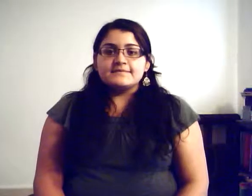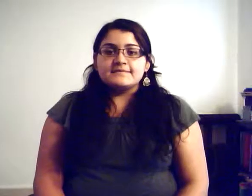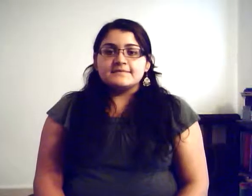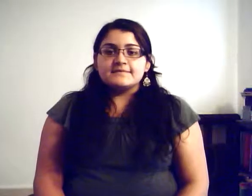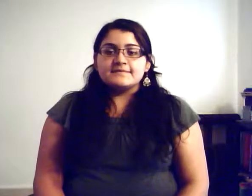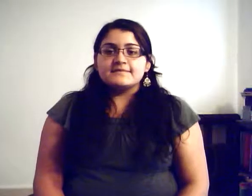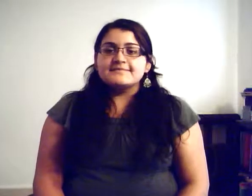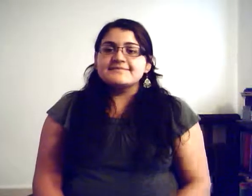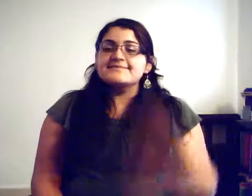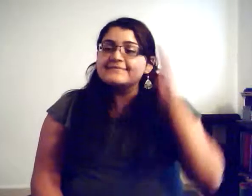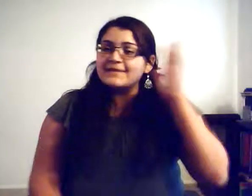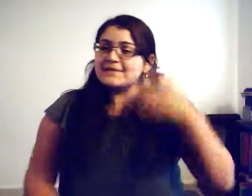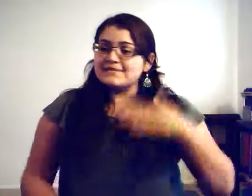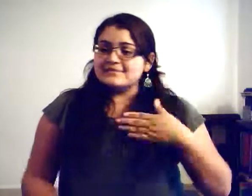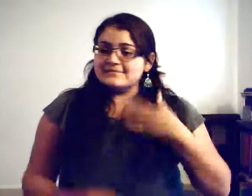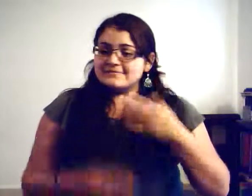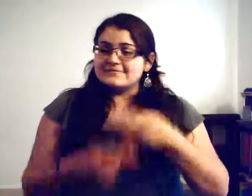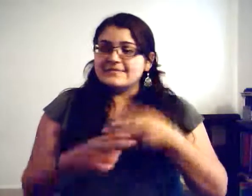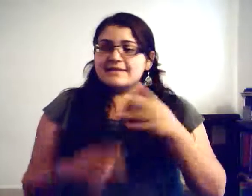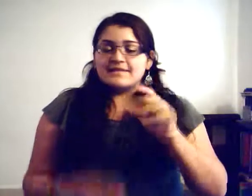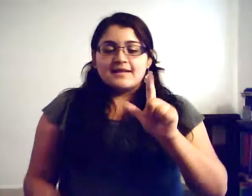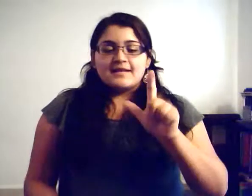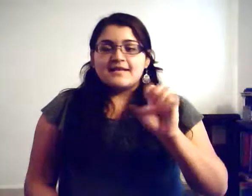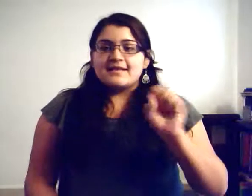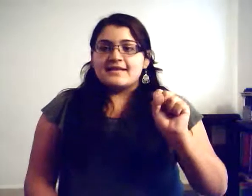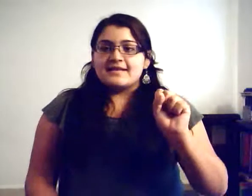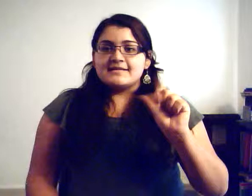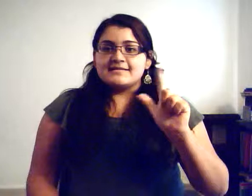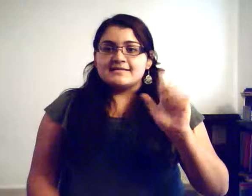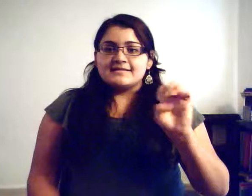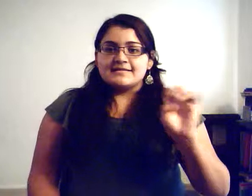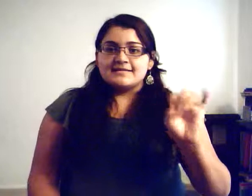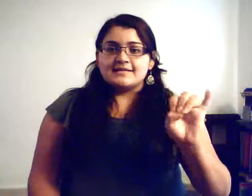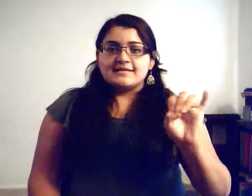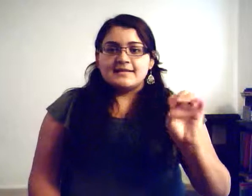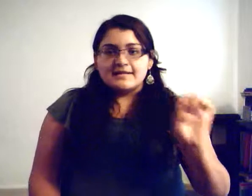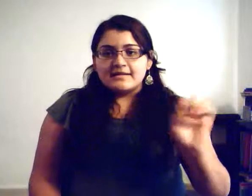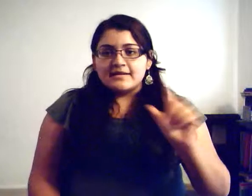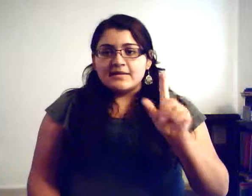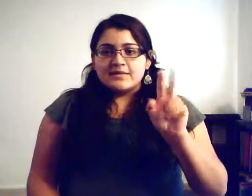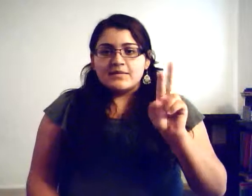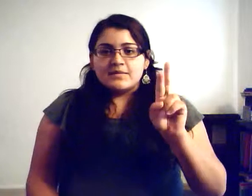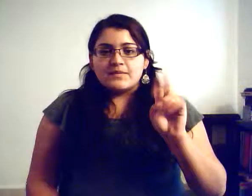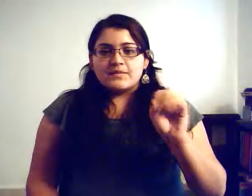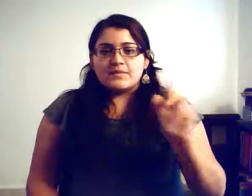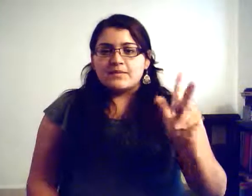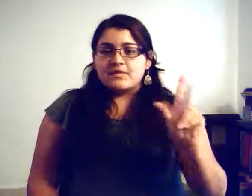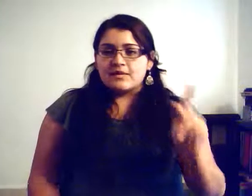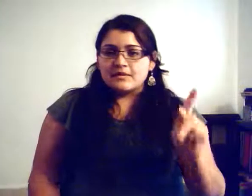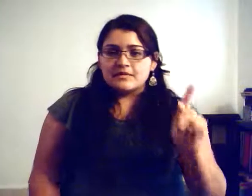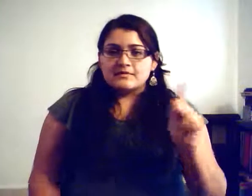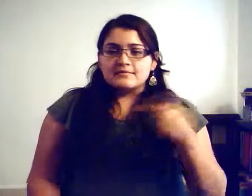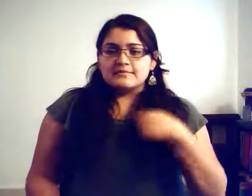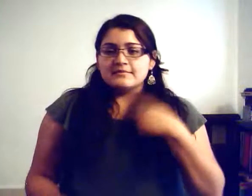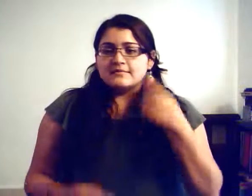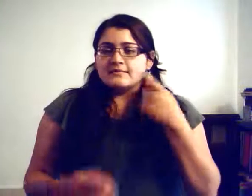Hi there, I'm Leslie Rock, and I'm going to talk about creating reading, writing, and research assignments for students in